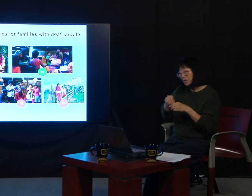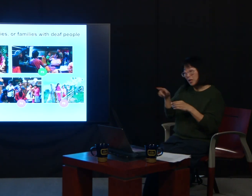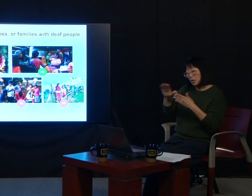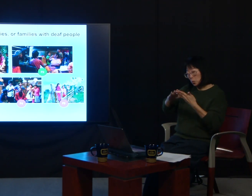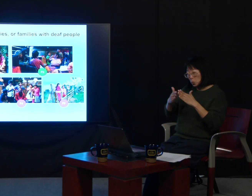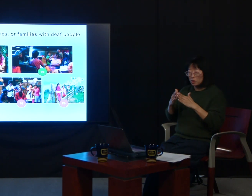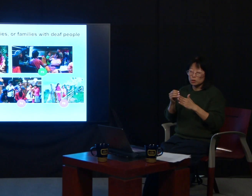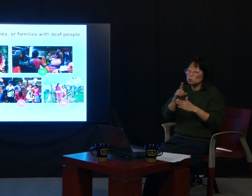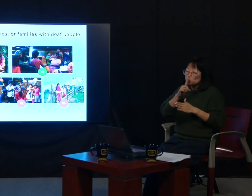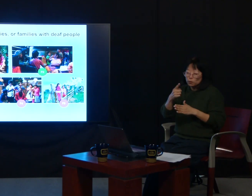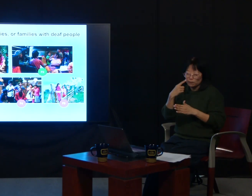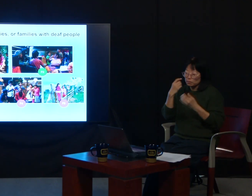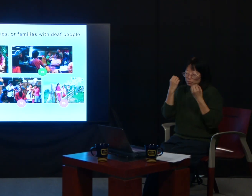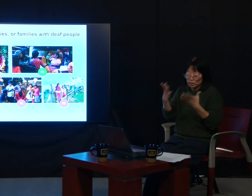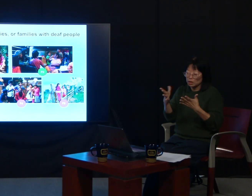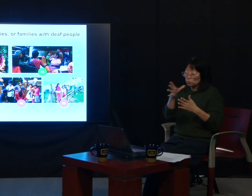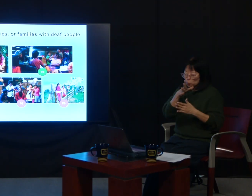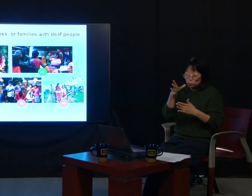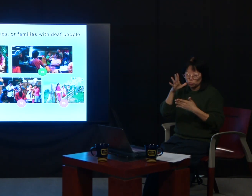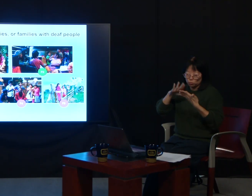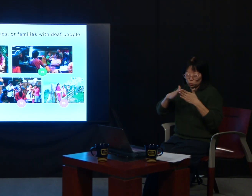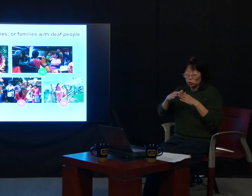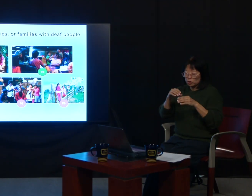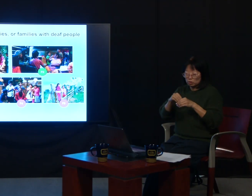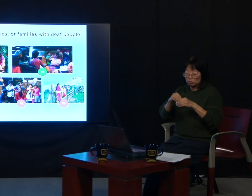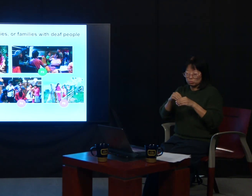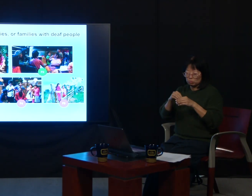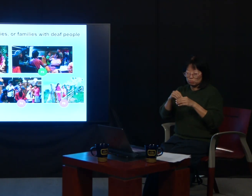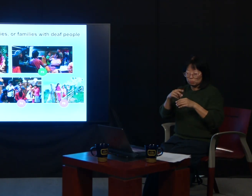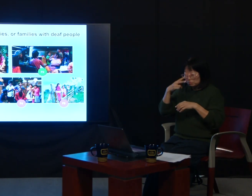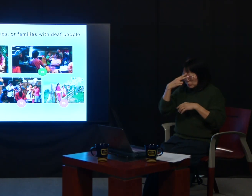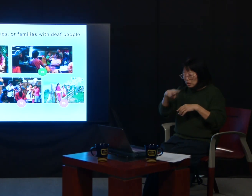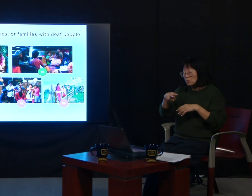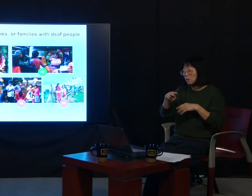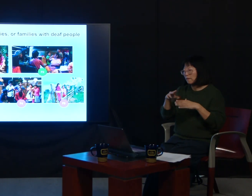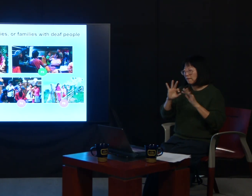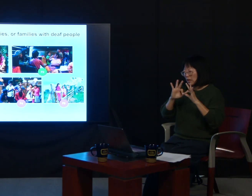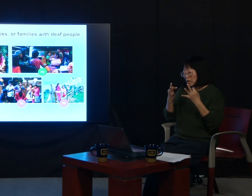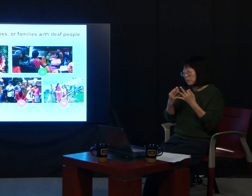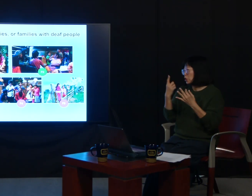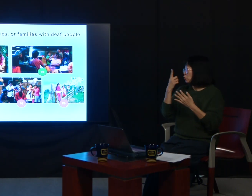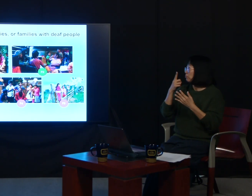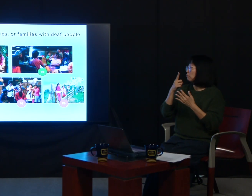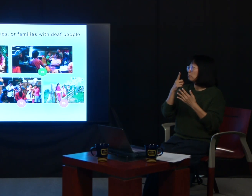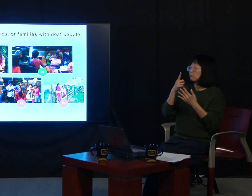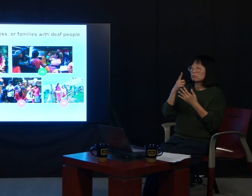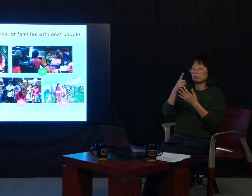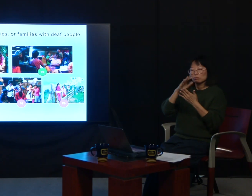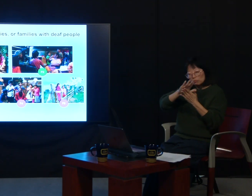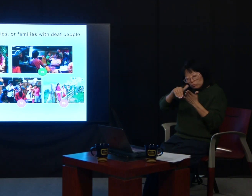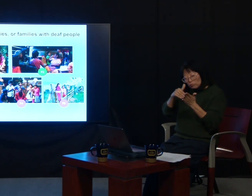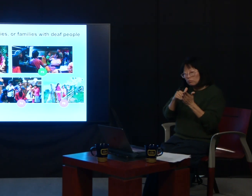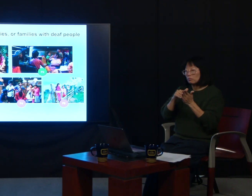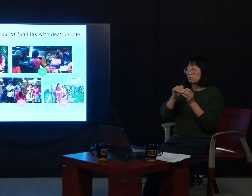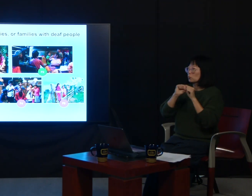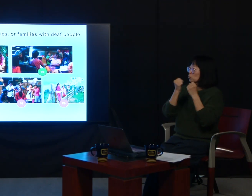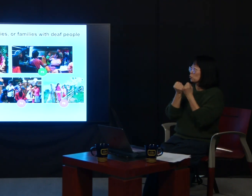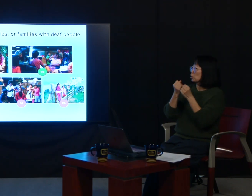In this community, and true for many rural communities in Mexico, the family is the center of